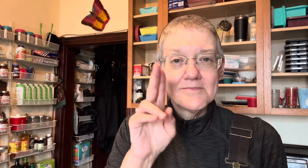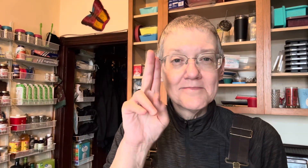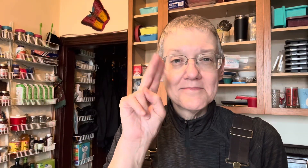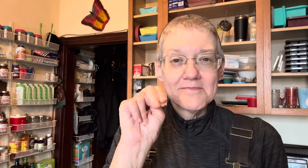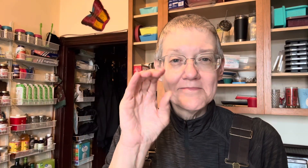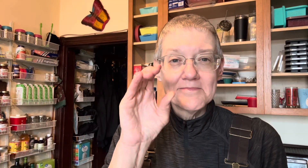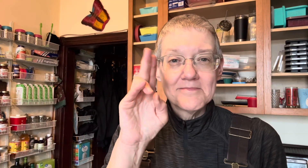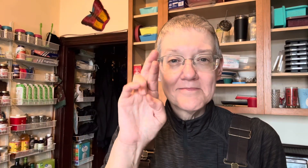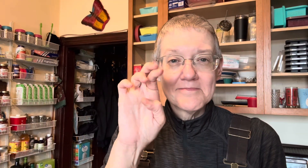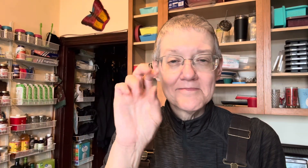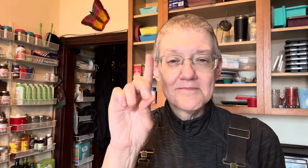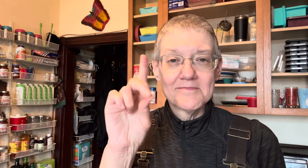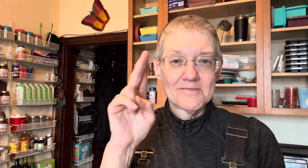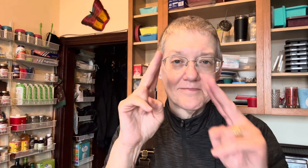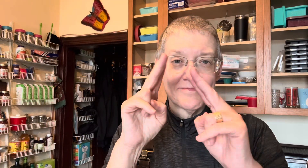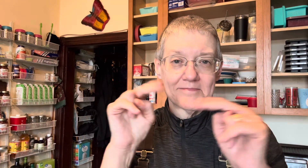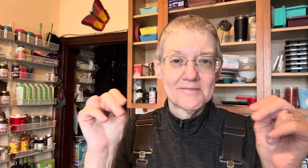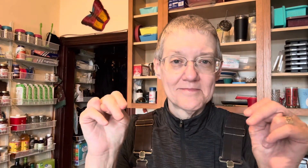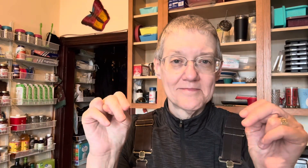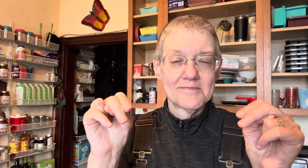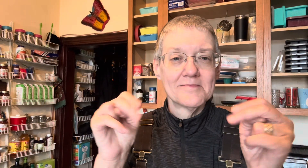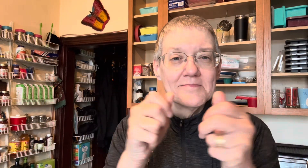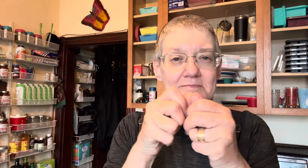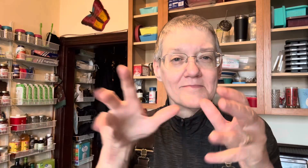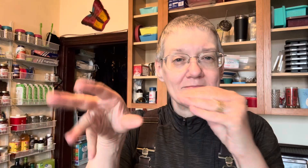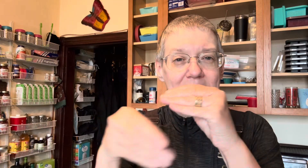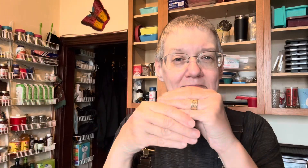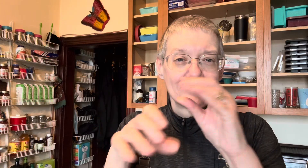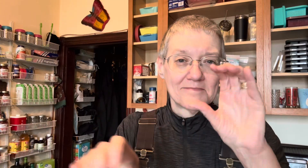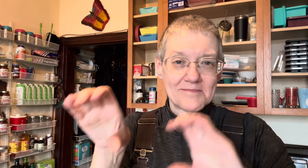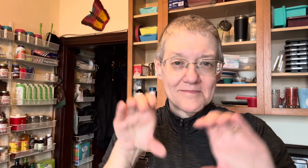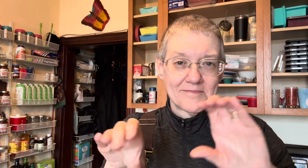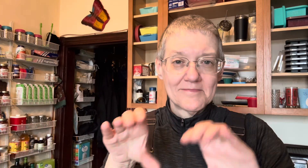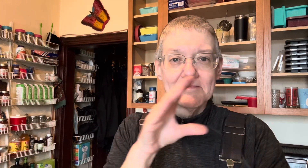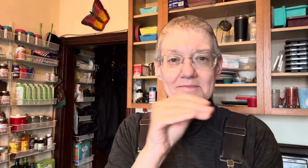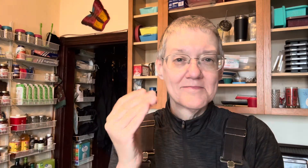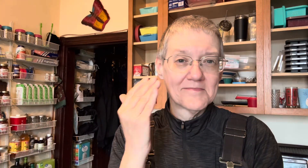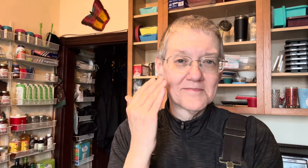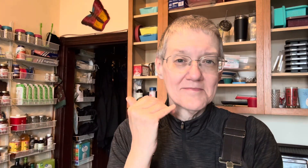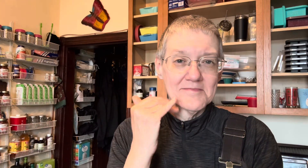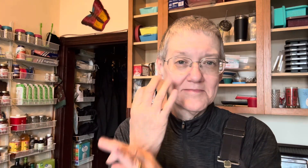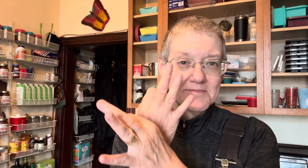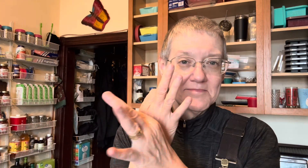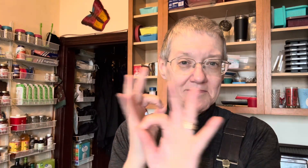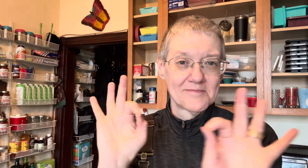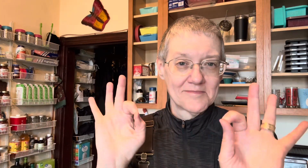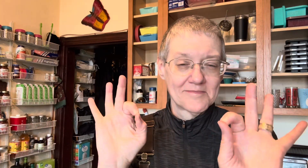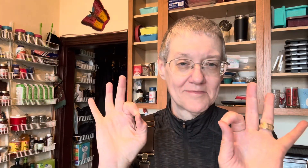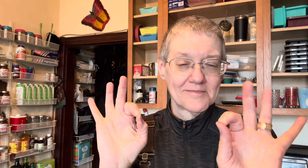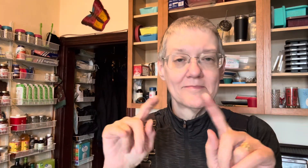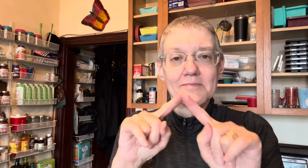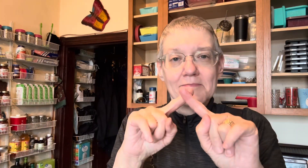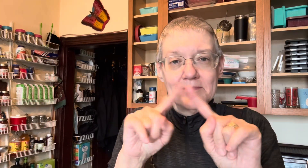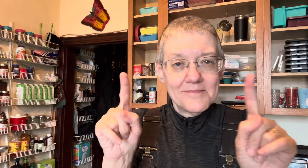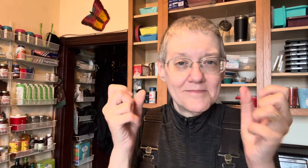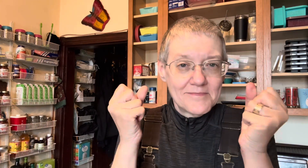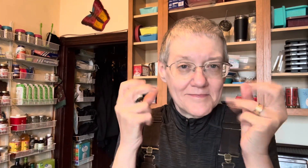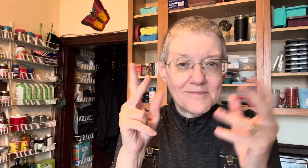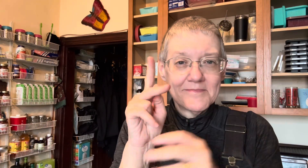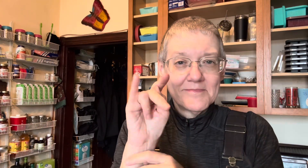I prefer to buy uncured bacon. I don't want to buy the bacon with the added chemicals. And I prefer sugar-free, but